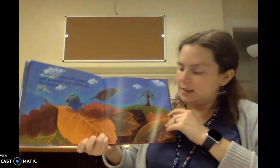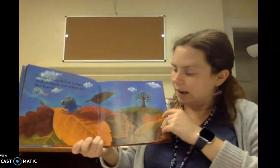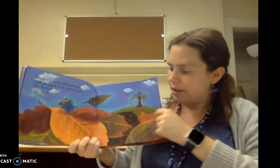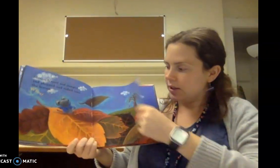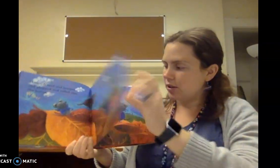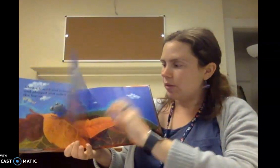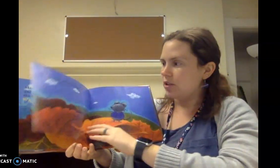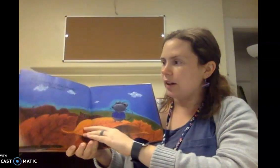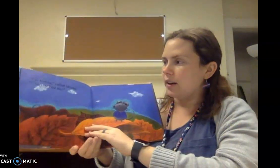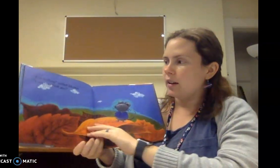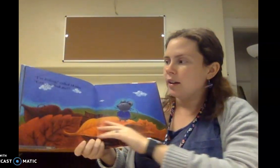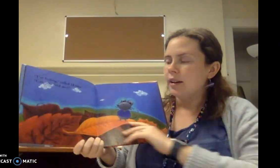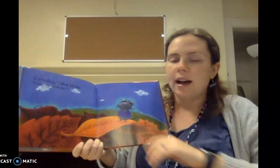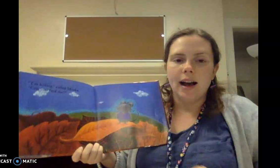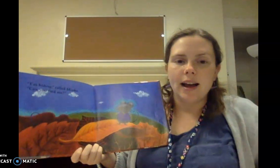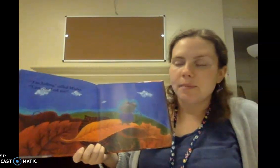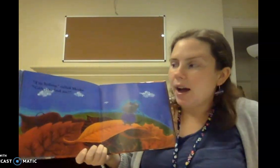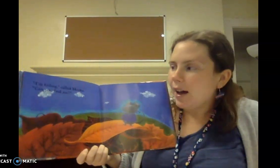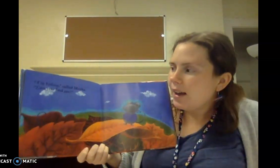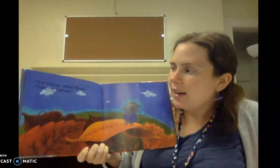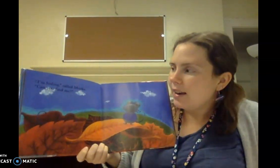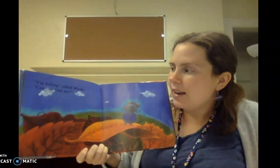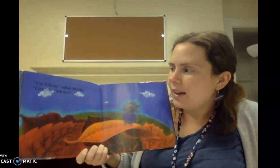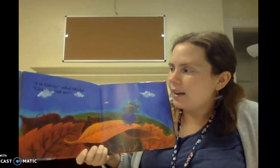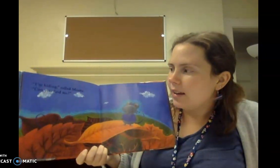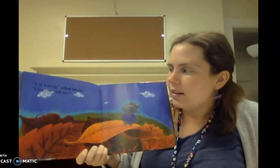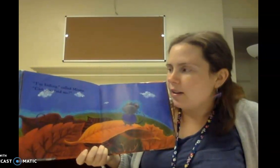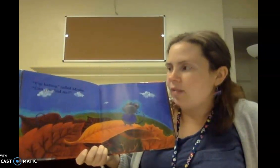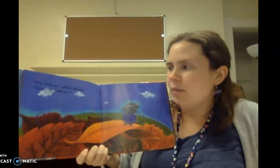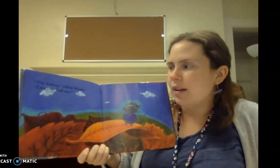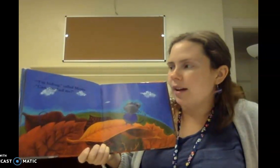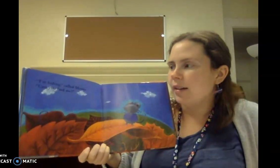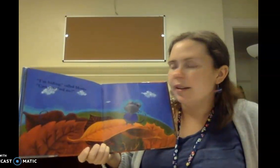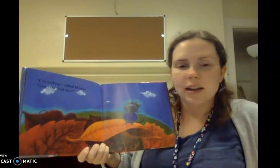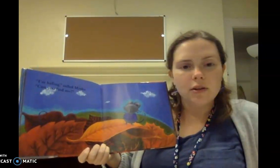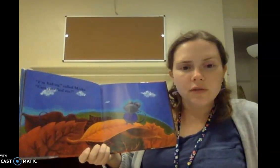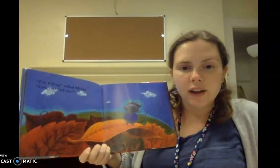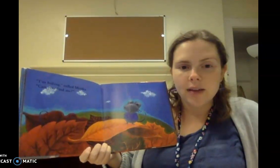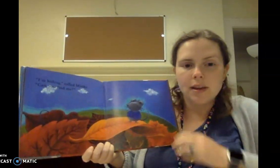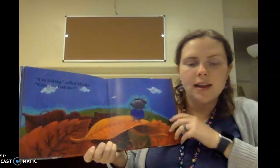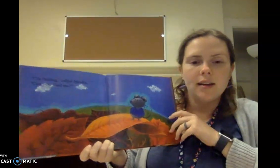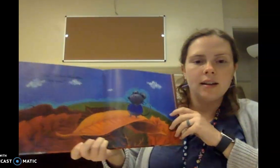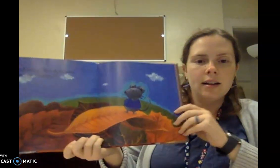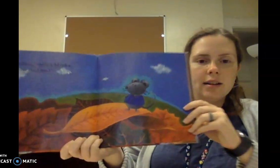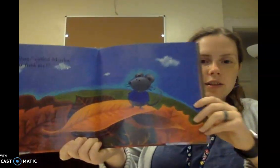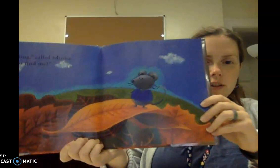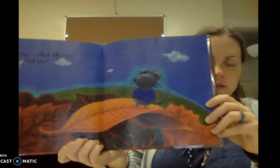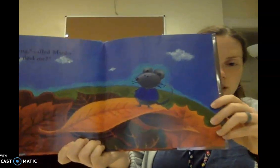He's having so much fun. I'm hiding, called Minka. Can you find me? Look